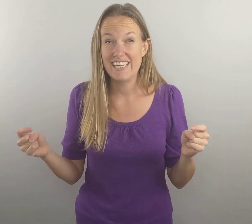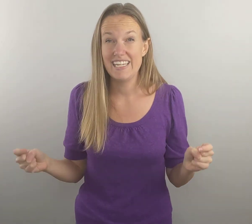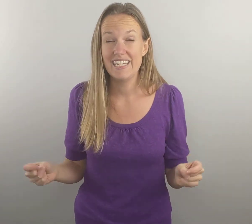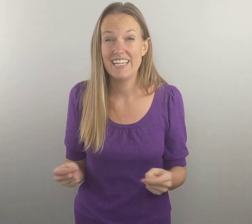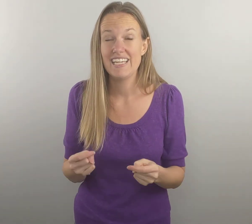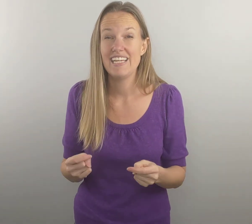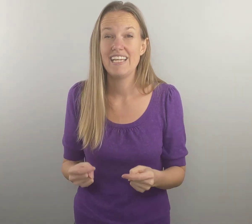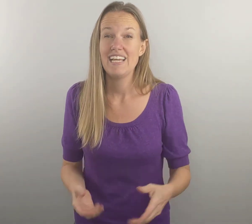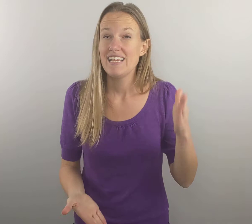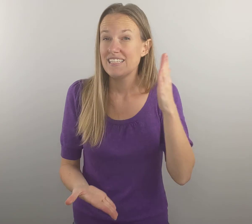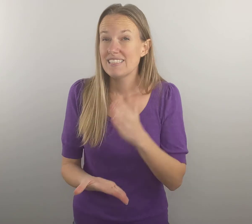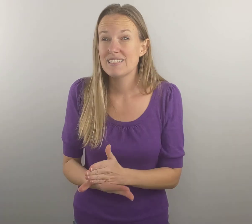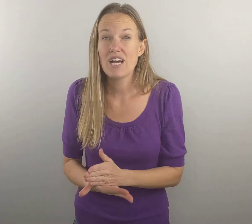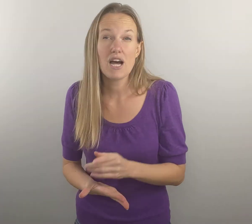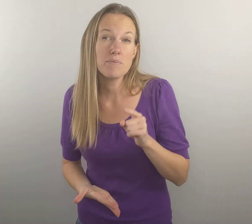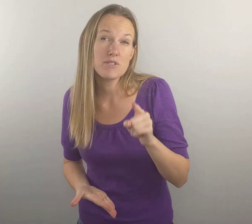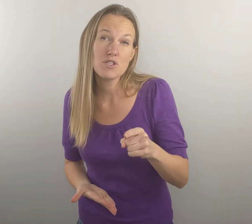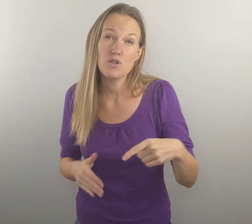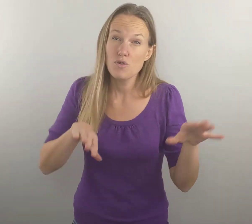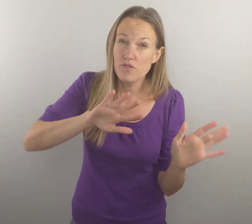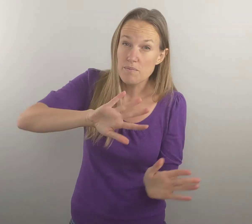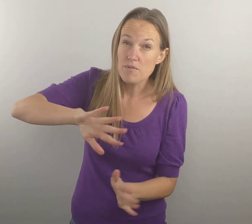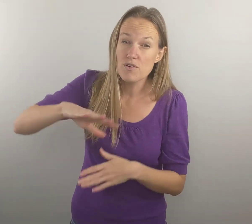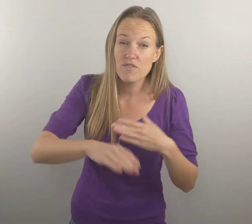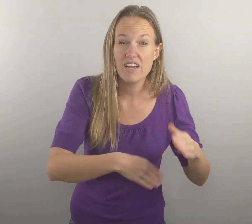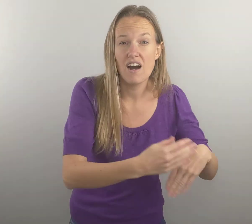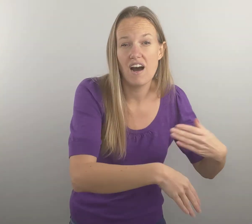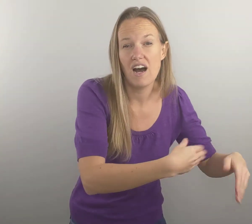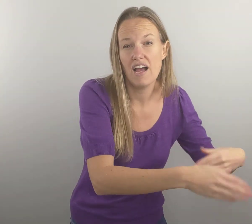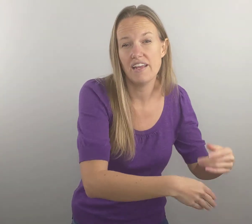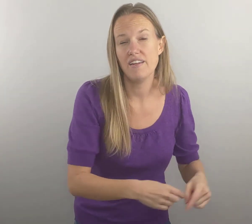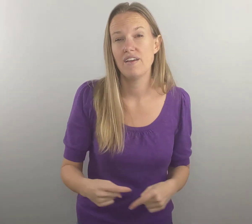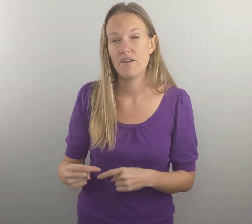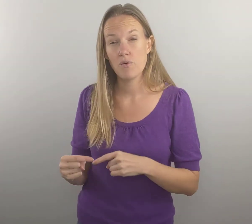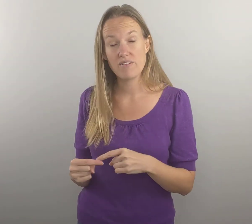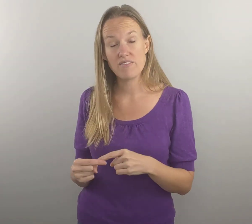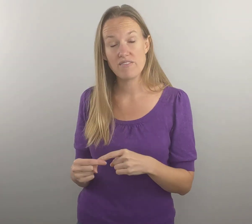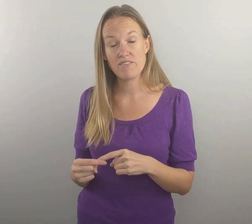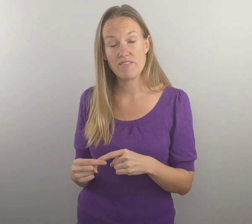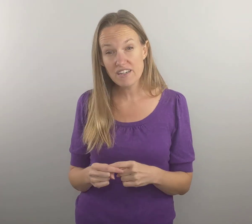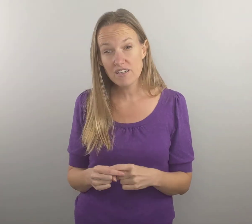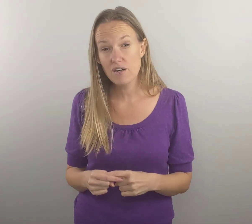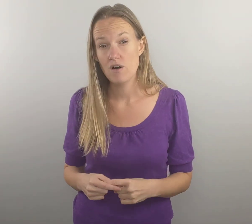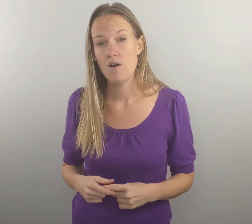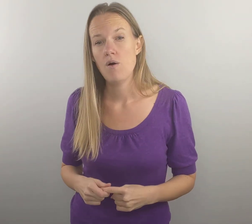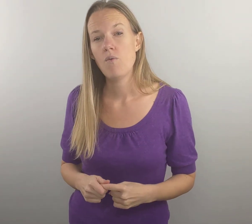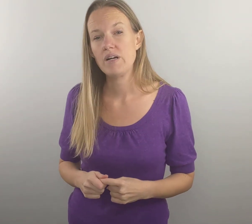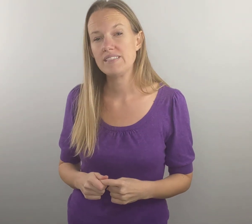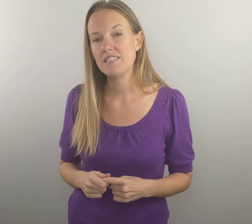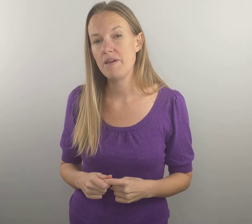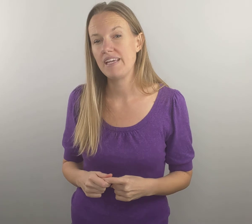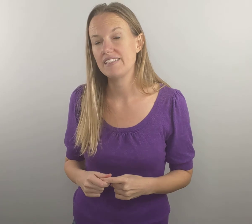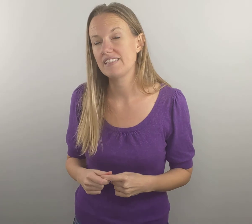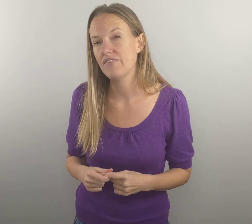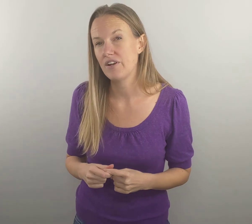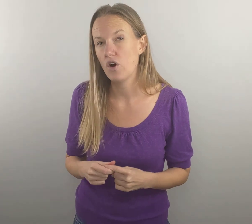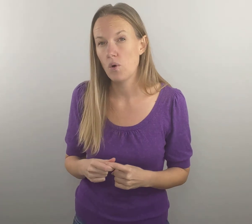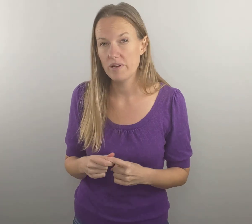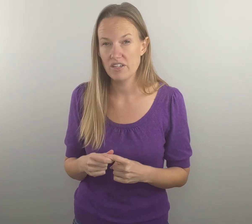sin stops you from moving on, when fear wants to make itself at home in your